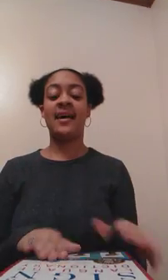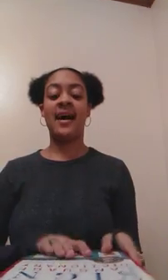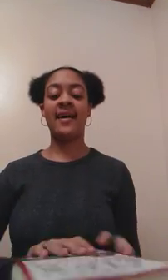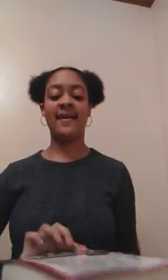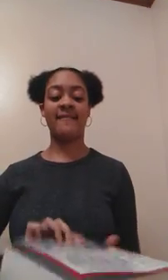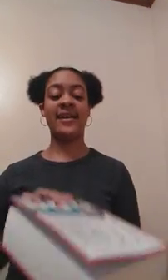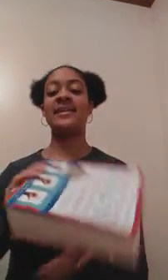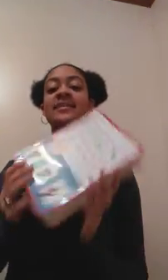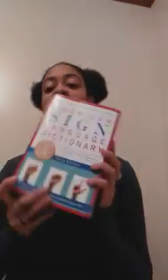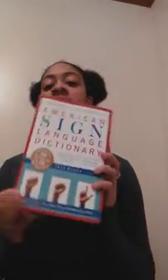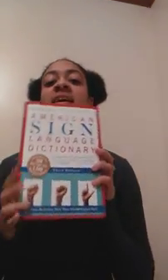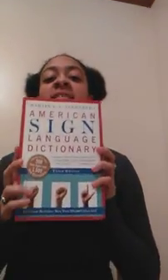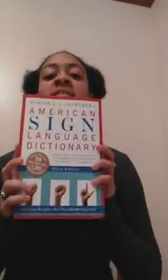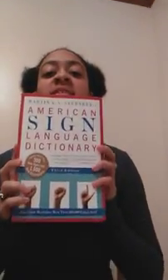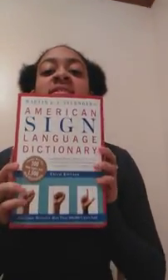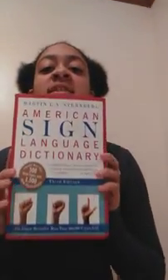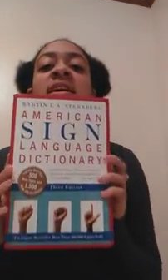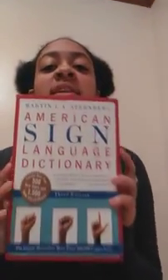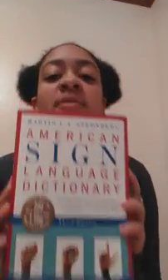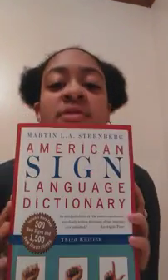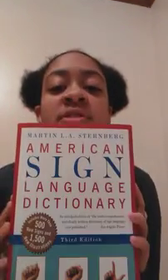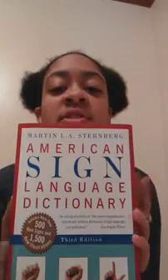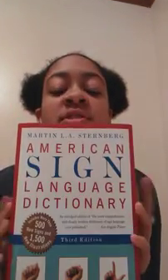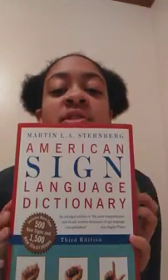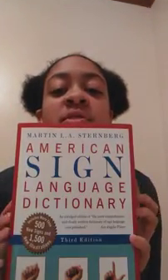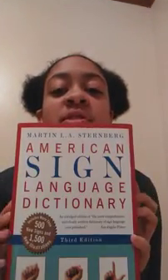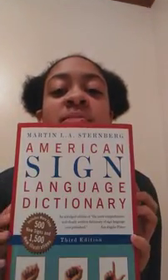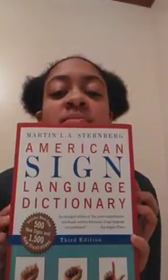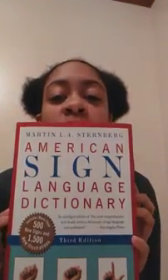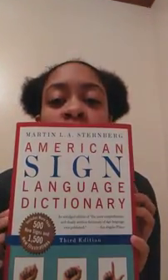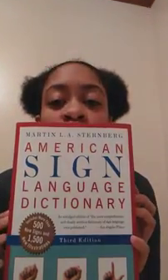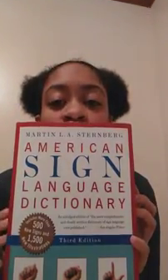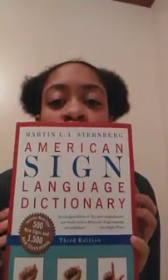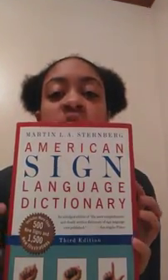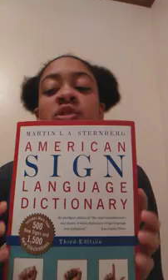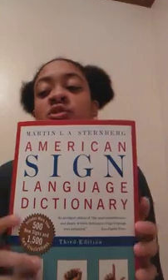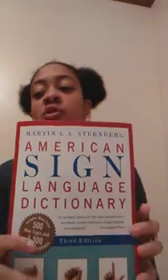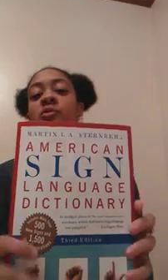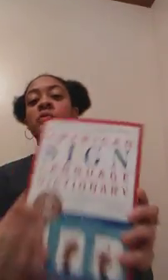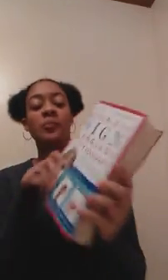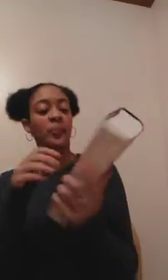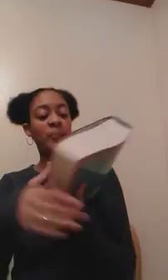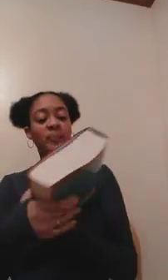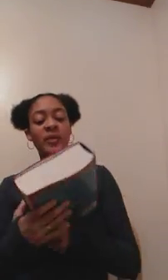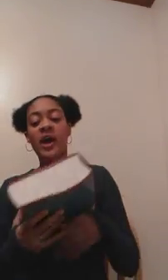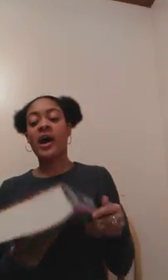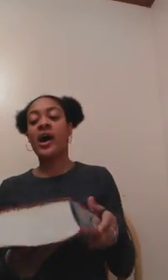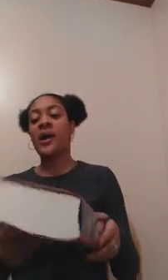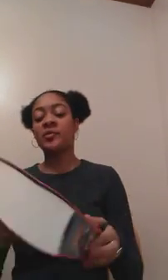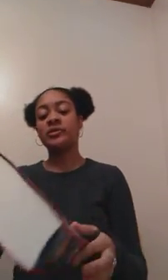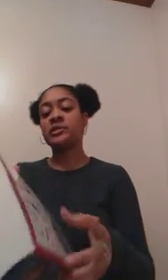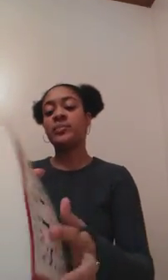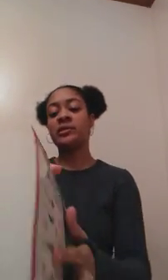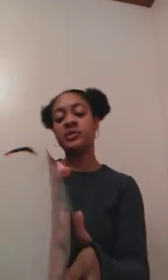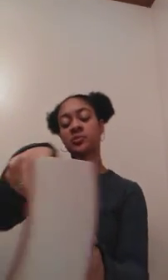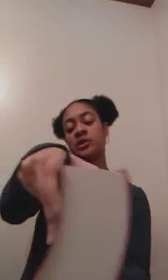I have a gigantic sign language dictionary. So, I'm going to do a bonus word,